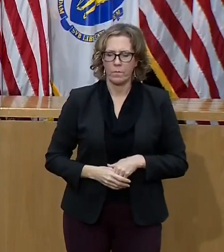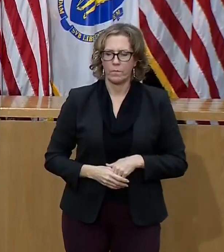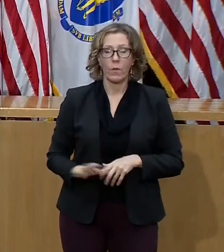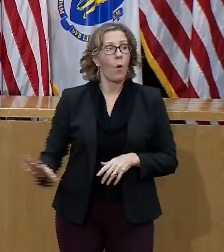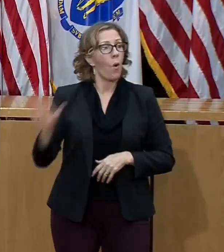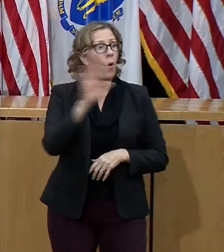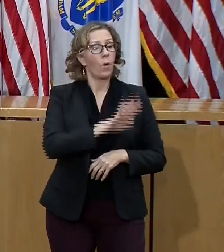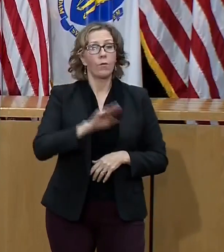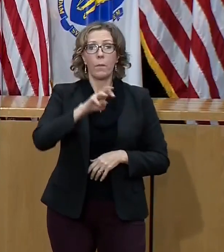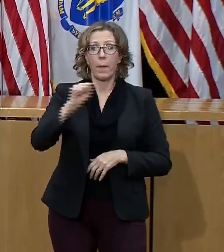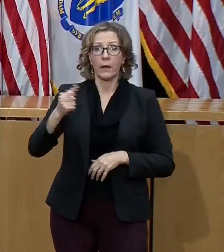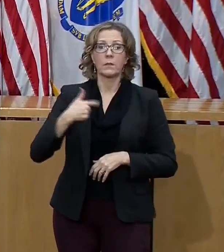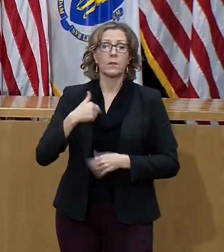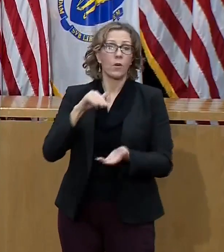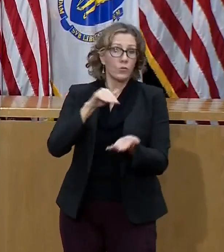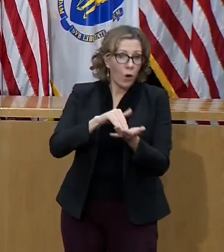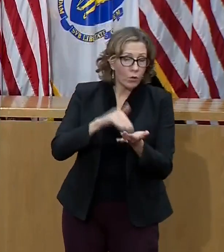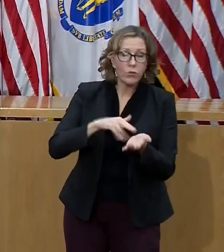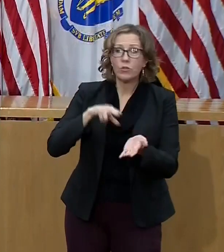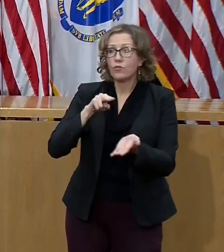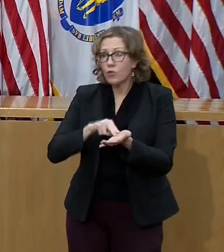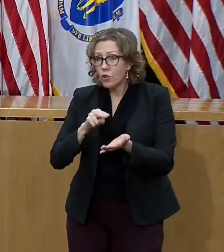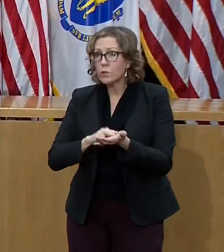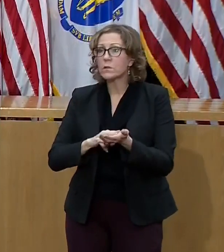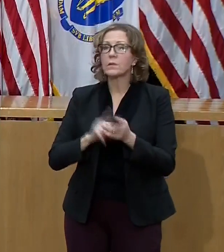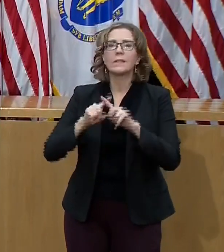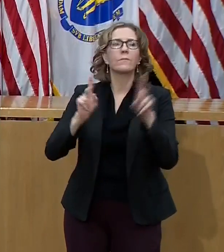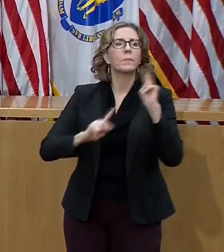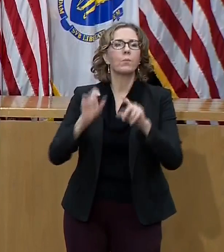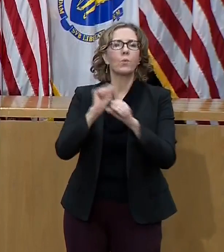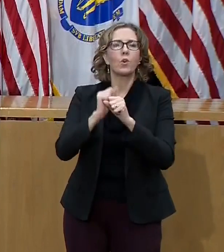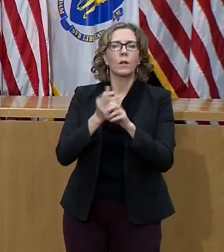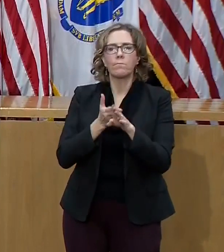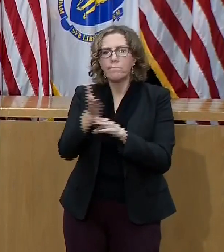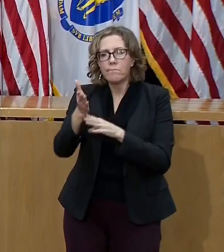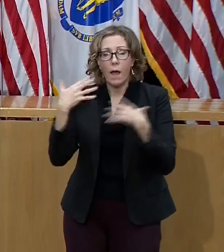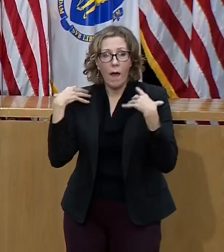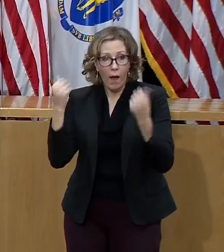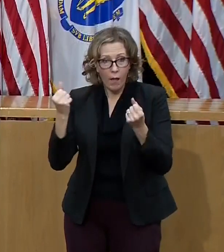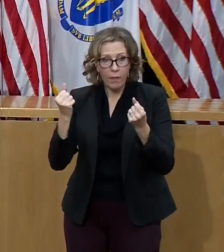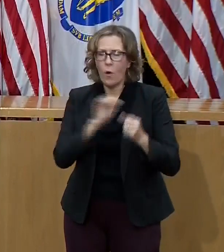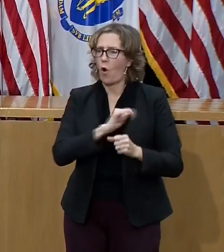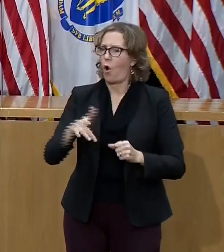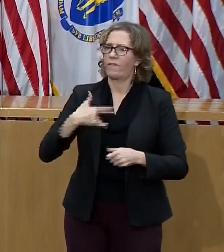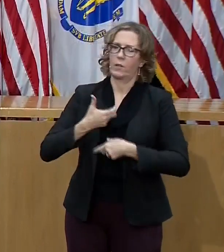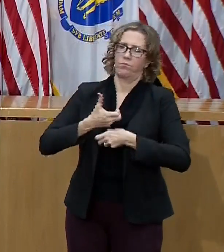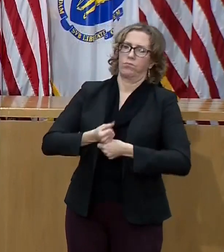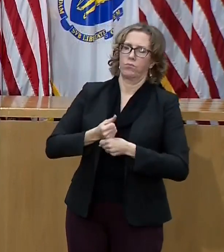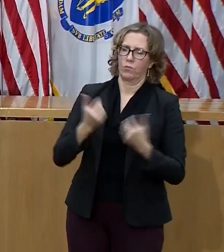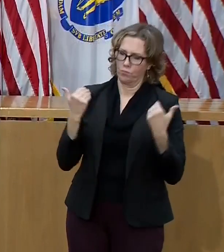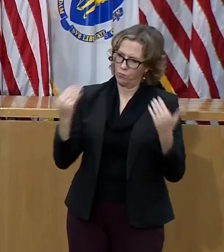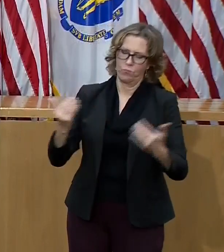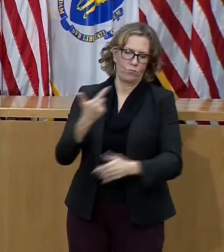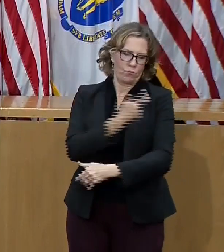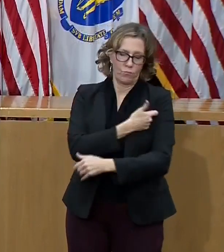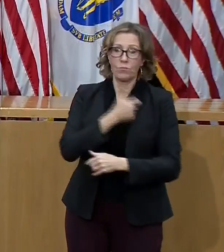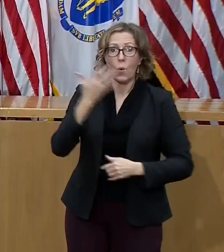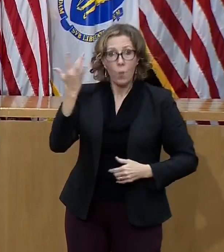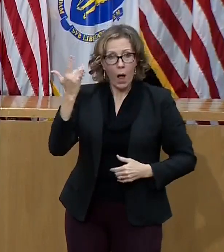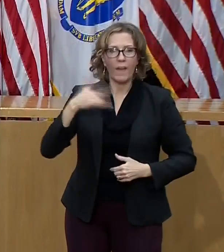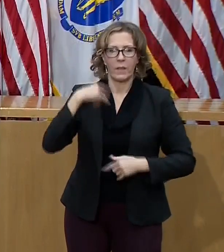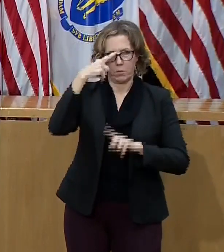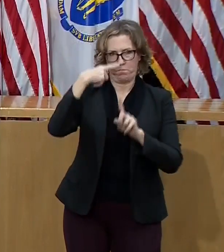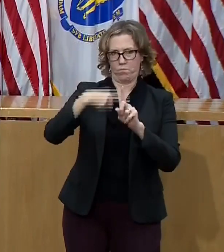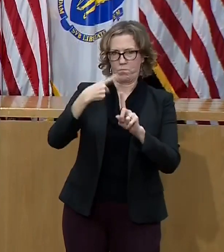and other healthcare workers are getting vaccinated because they know it's safe and it's a ticket back to what we might call